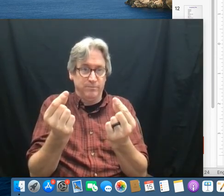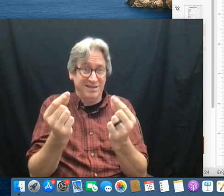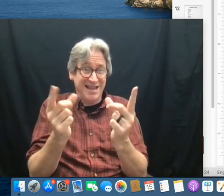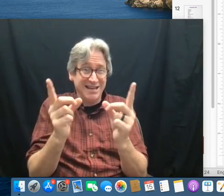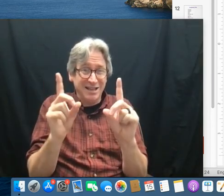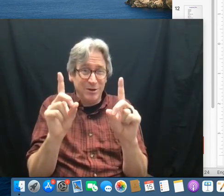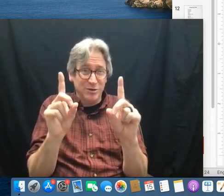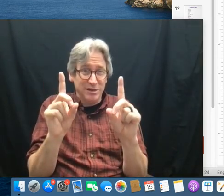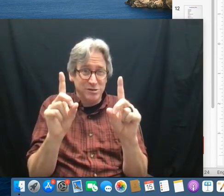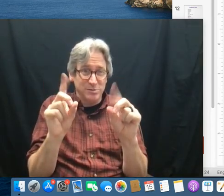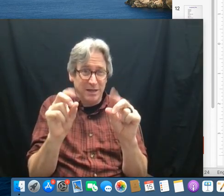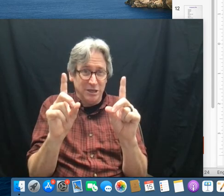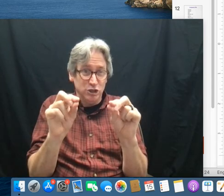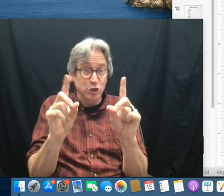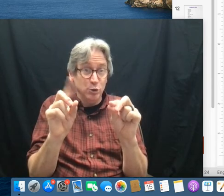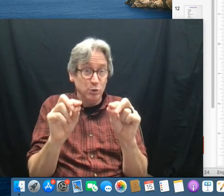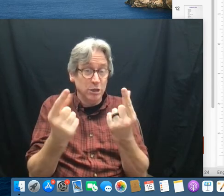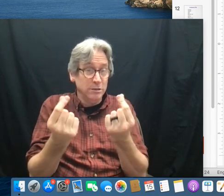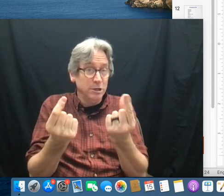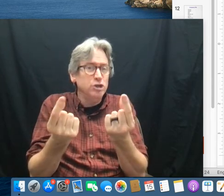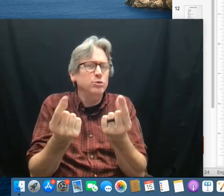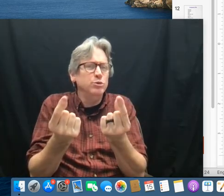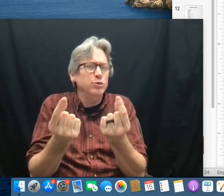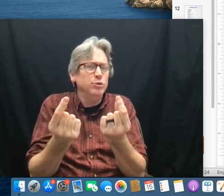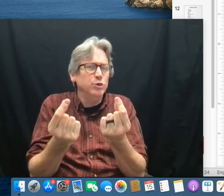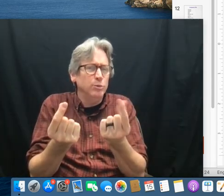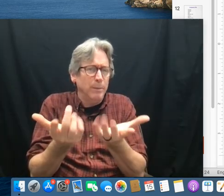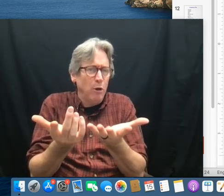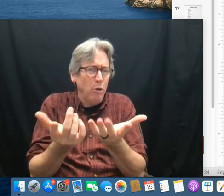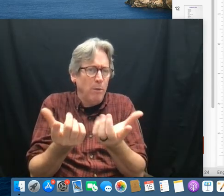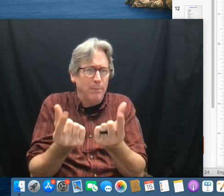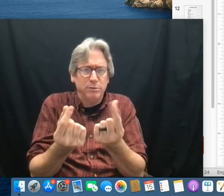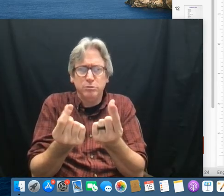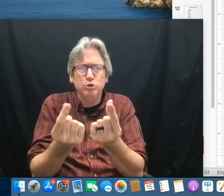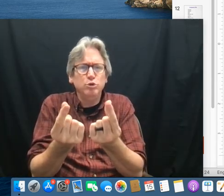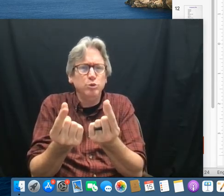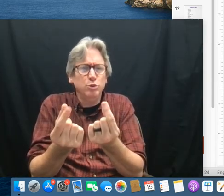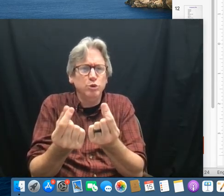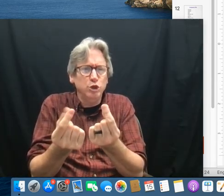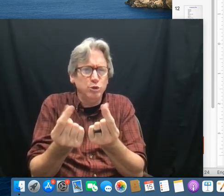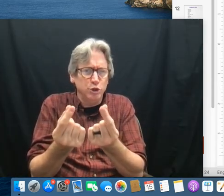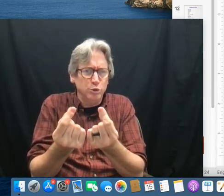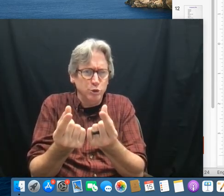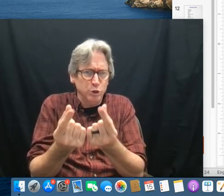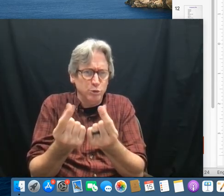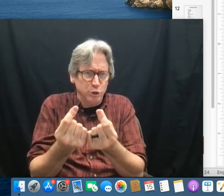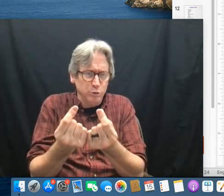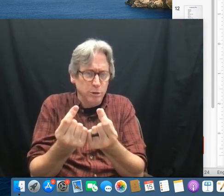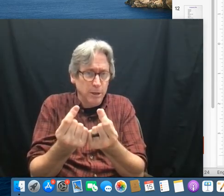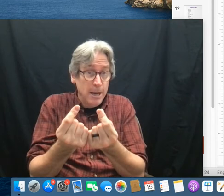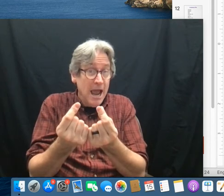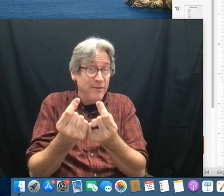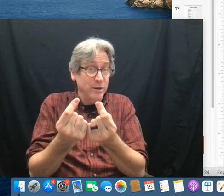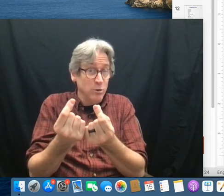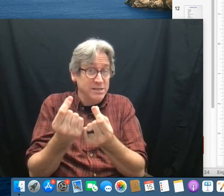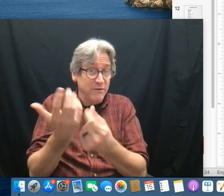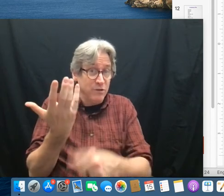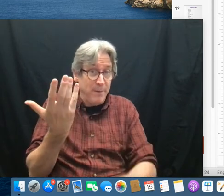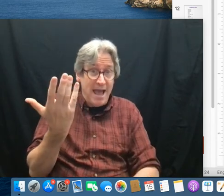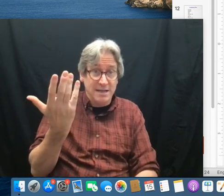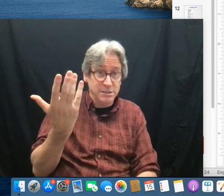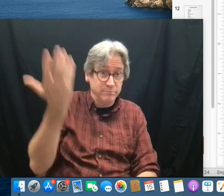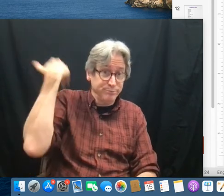conversation starter in class is, what'd you do last weekend? Or what'd you do since I last saw you? So the what'd you do is a really